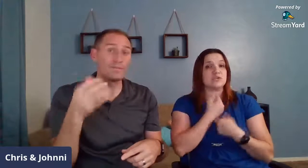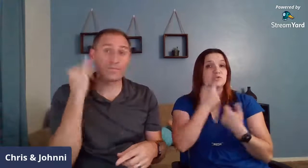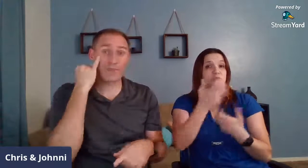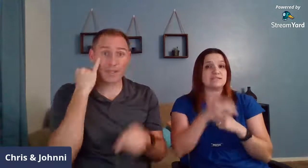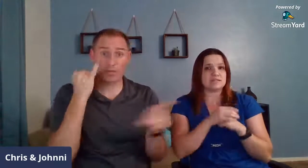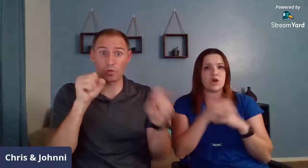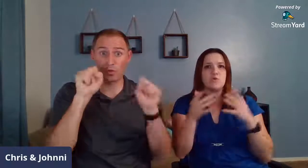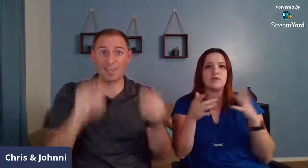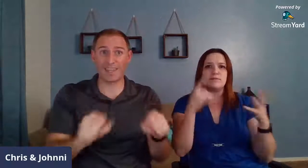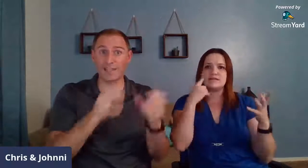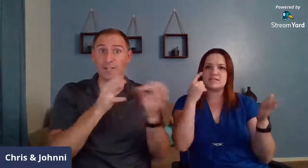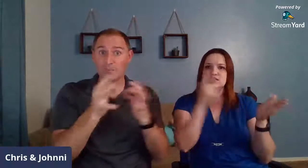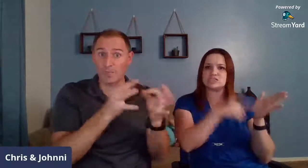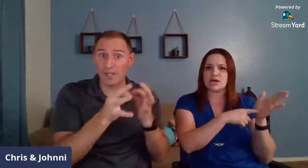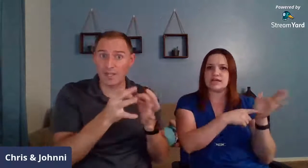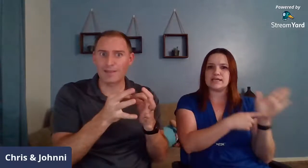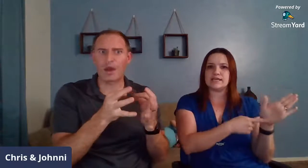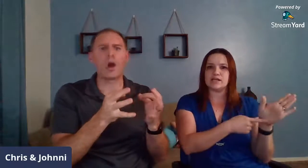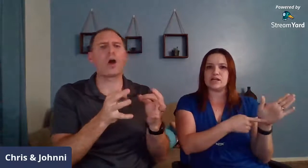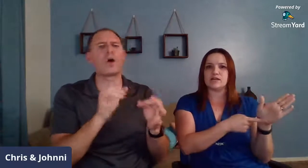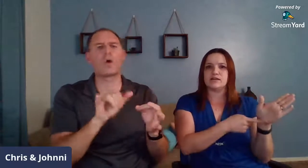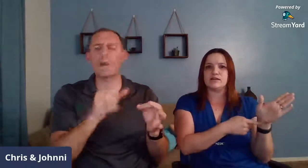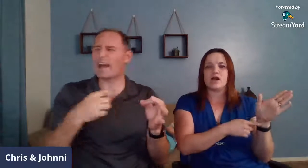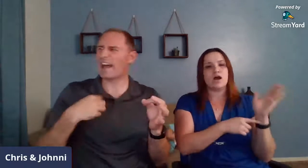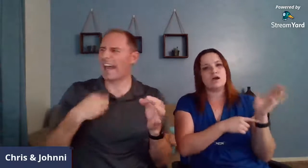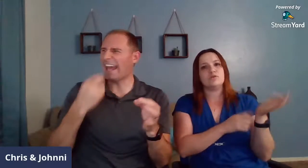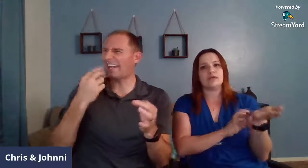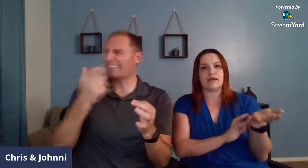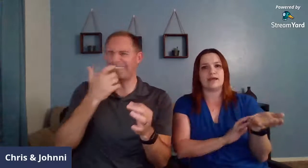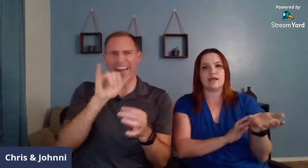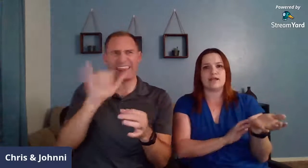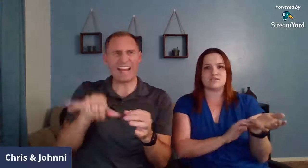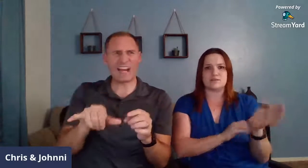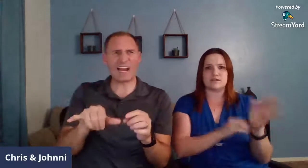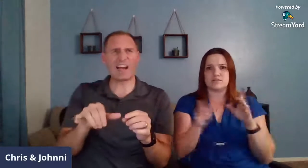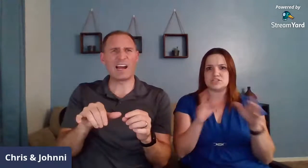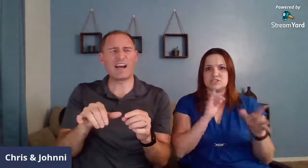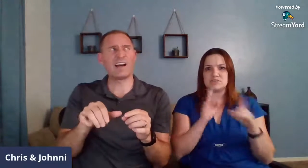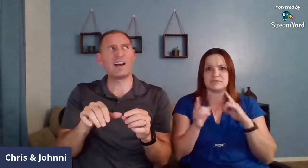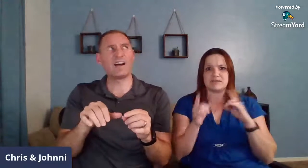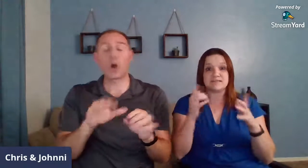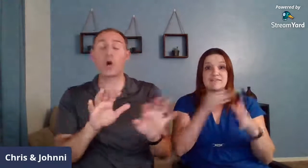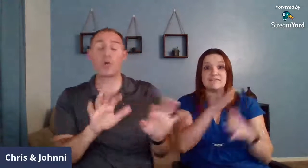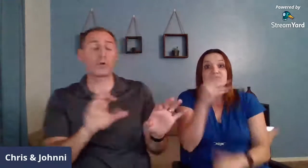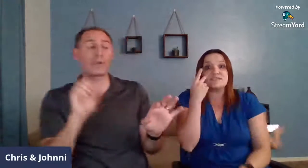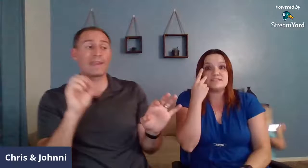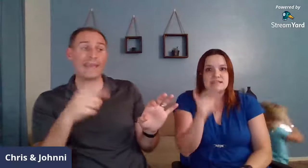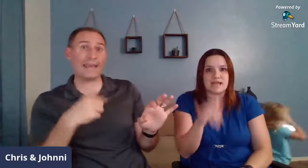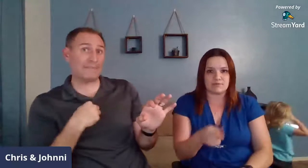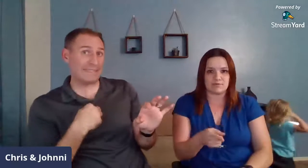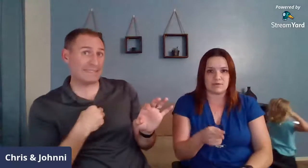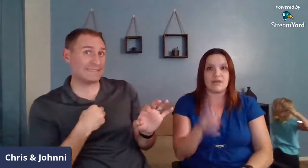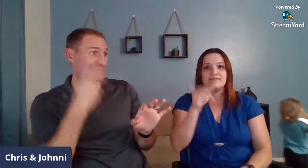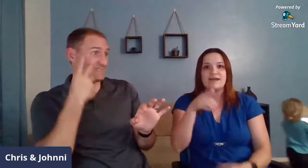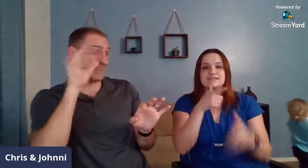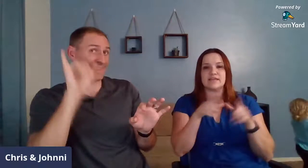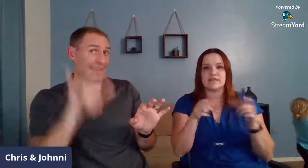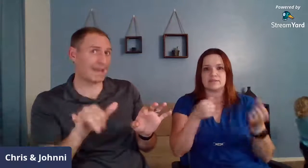your reason, oh, well, because I saw it here. Oh, okay. I just wanted to be sure because I've never seen that before. That's a language